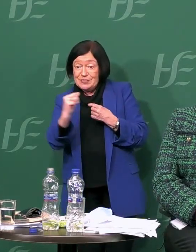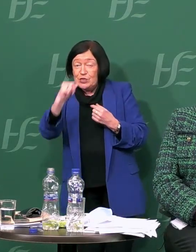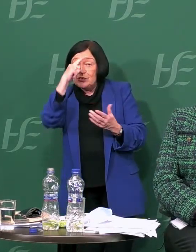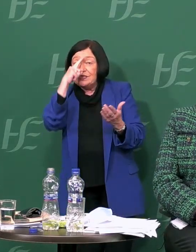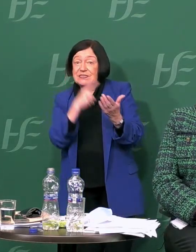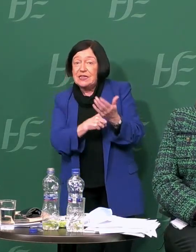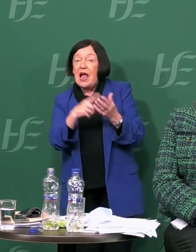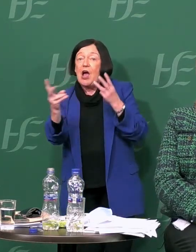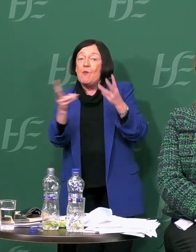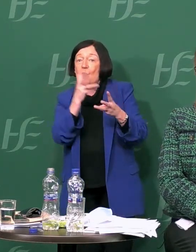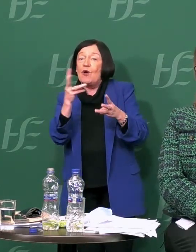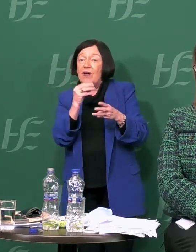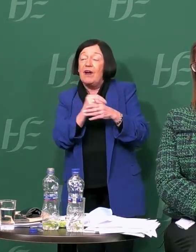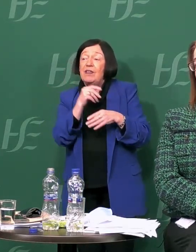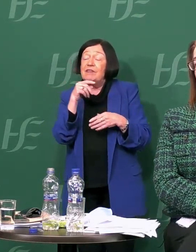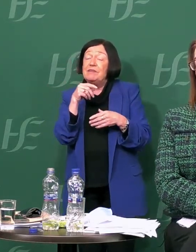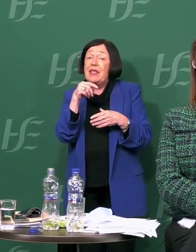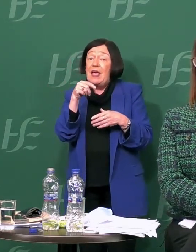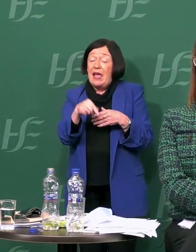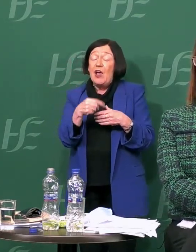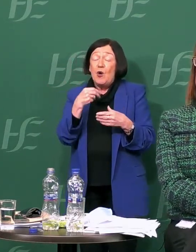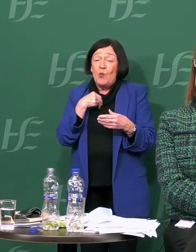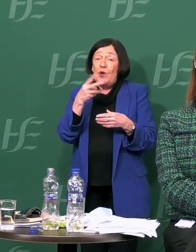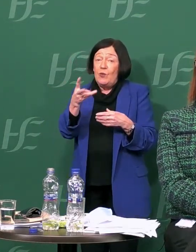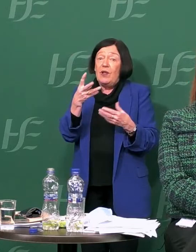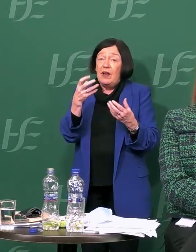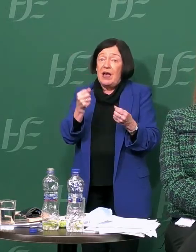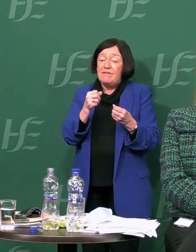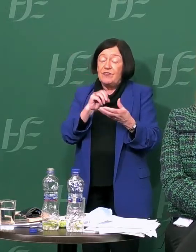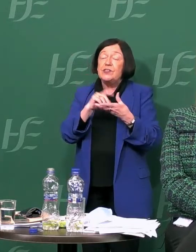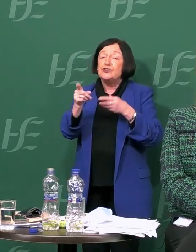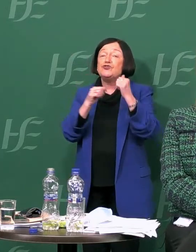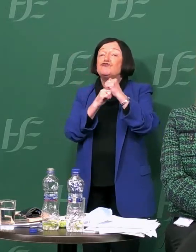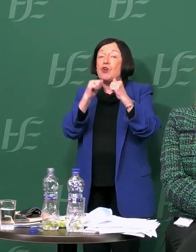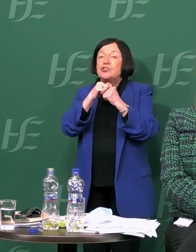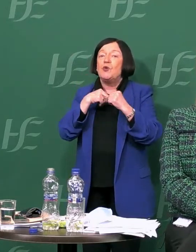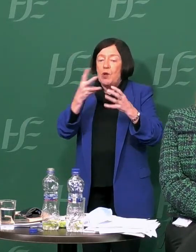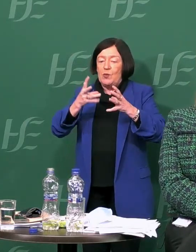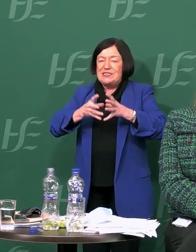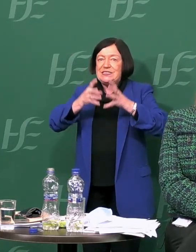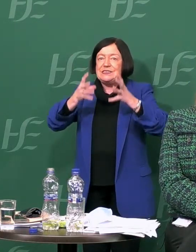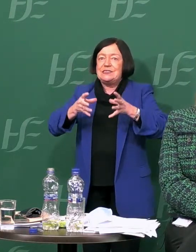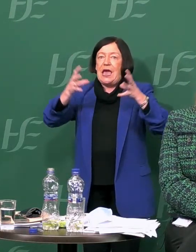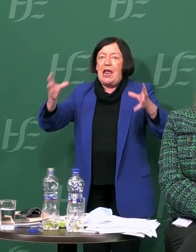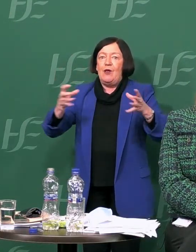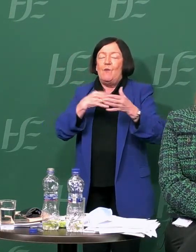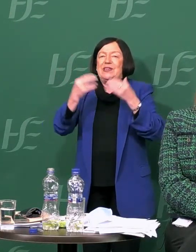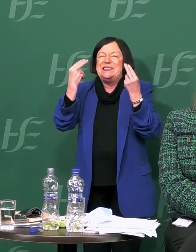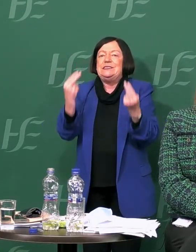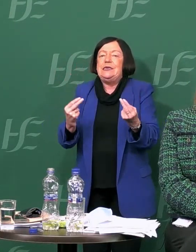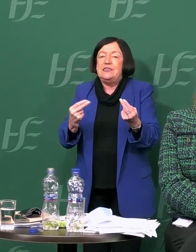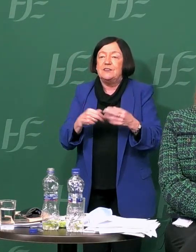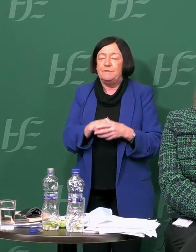and operational planning that we would have to do. So, we would have the infrastructure, we would scale up should those decisions be